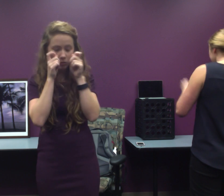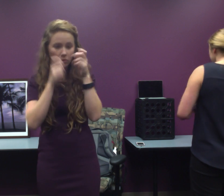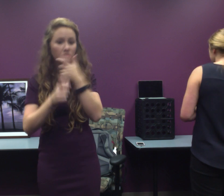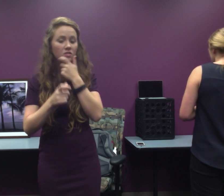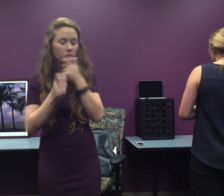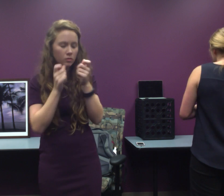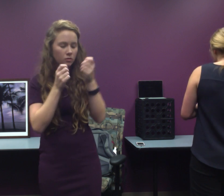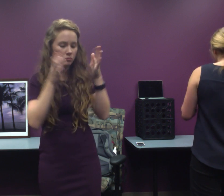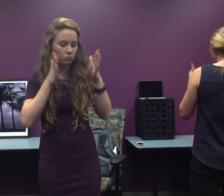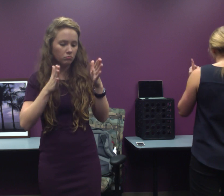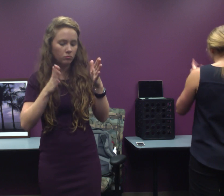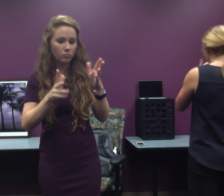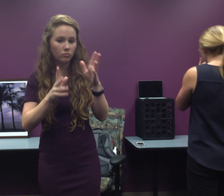cannons pointed down at the city.